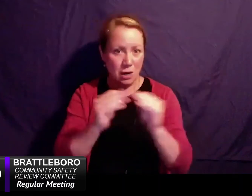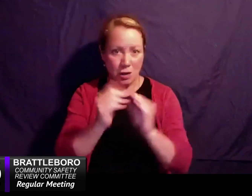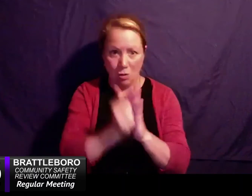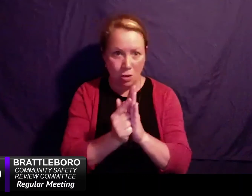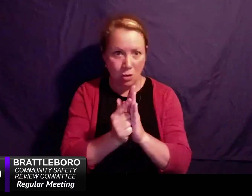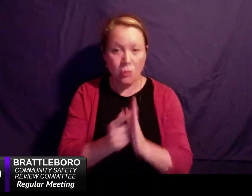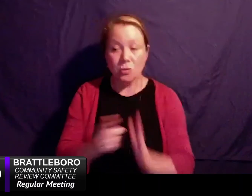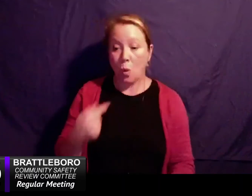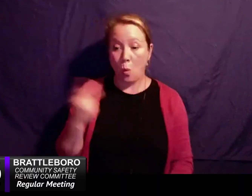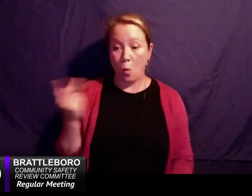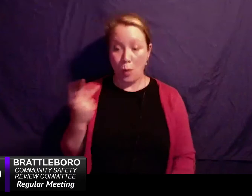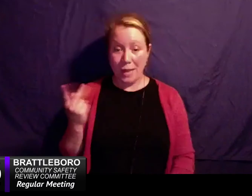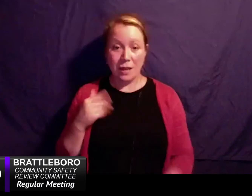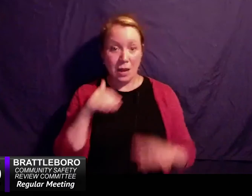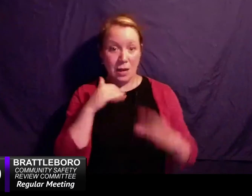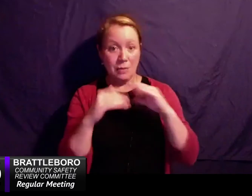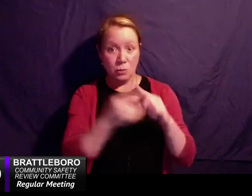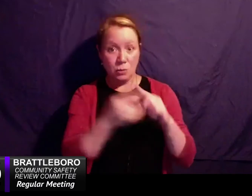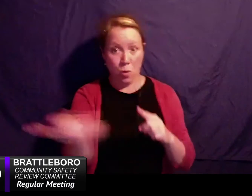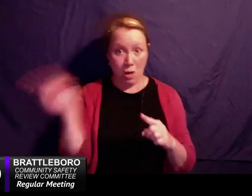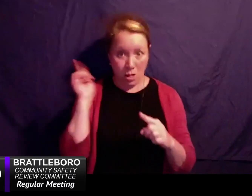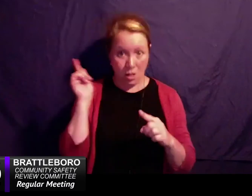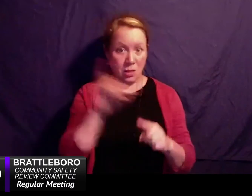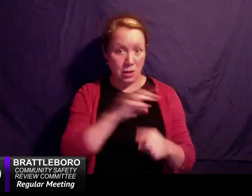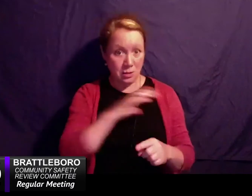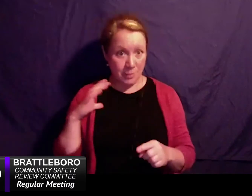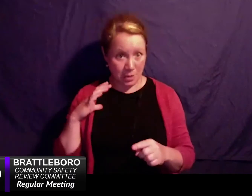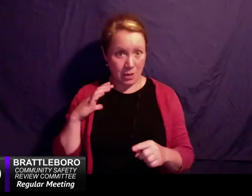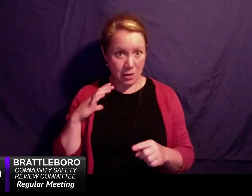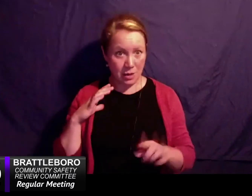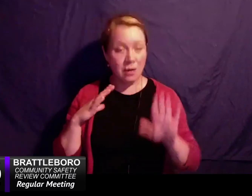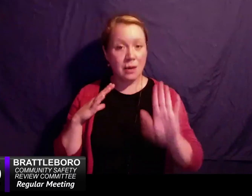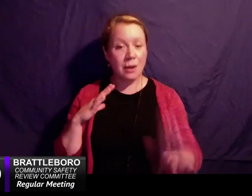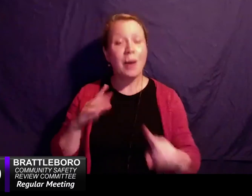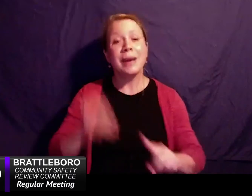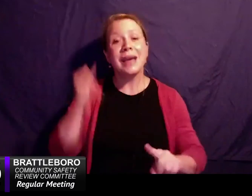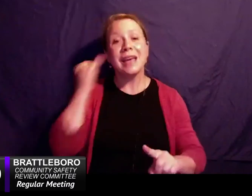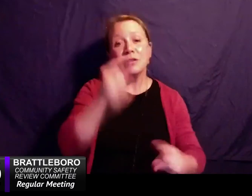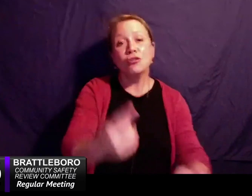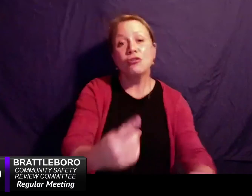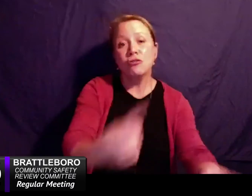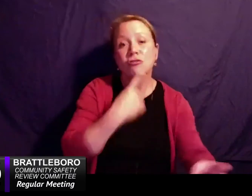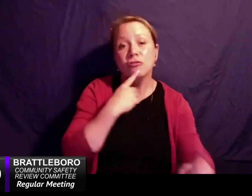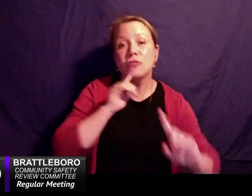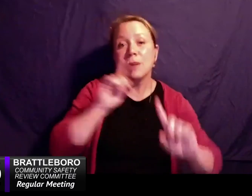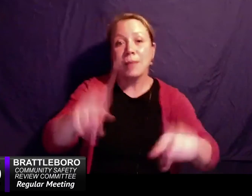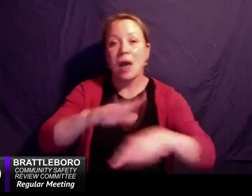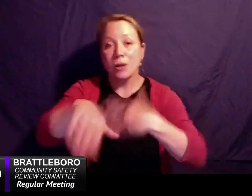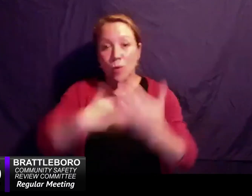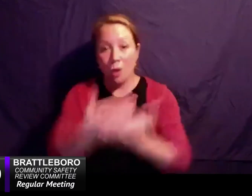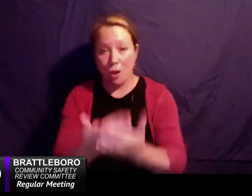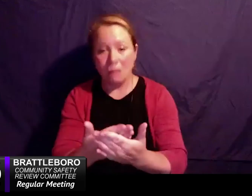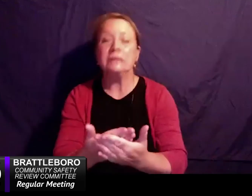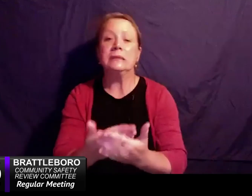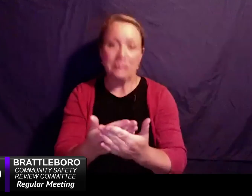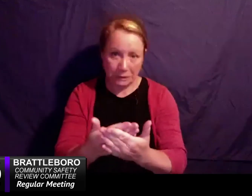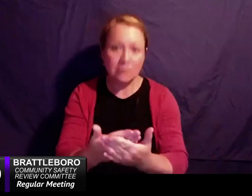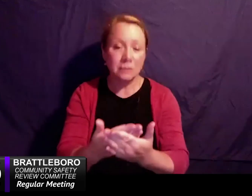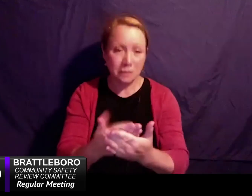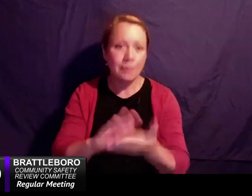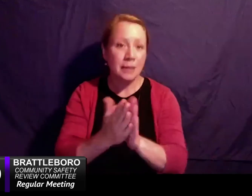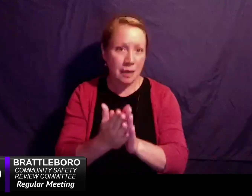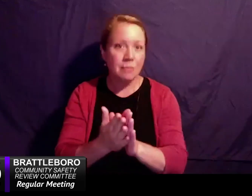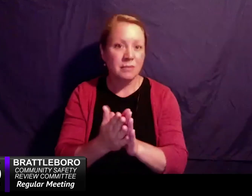to you all as a committee, but the moment anybody replies all, that now becomes